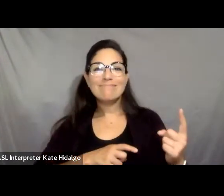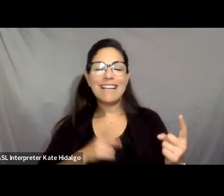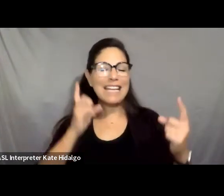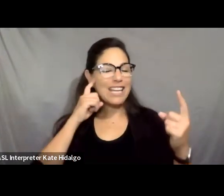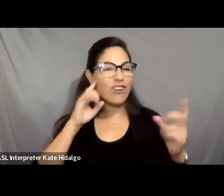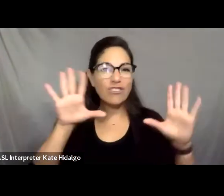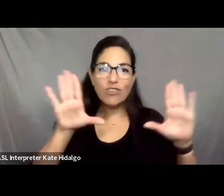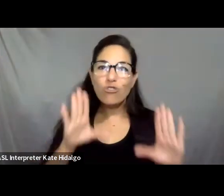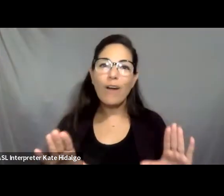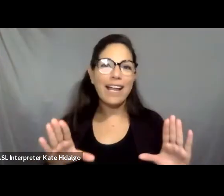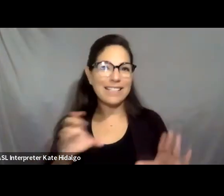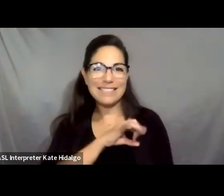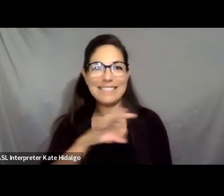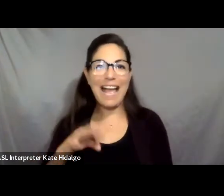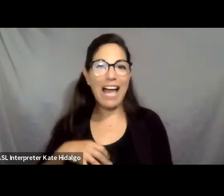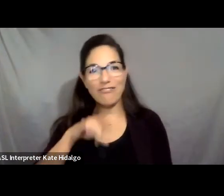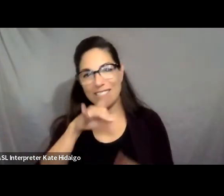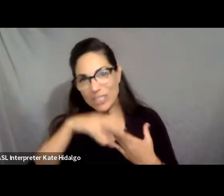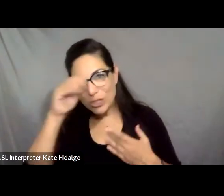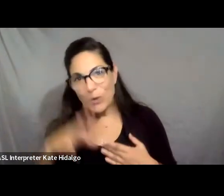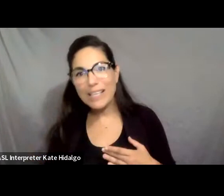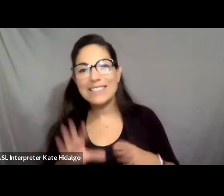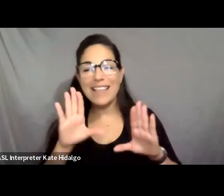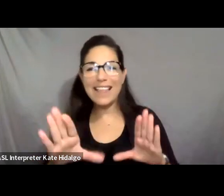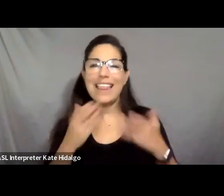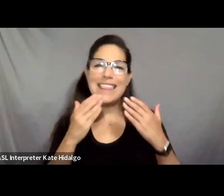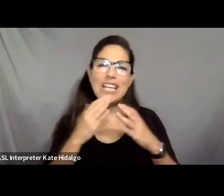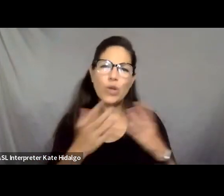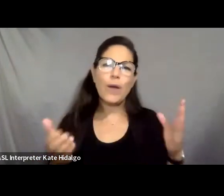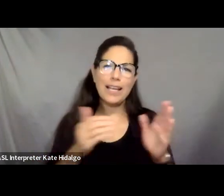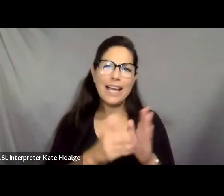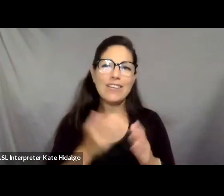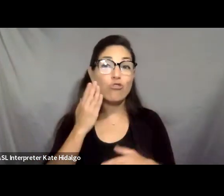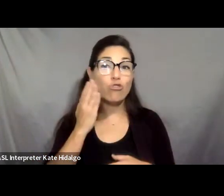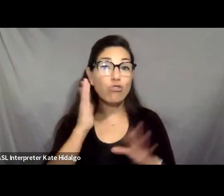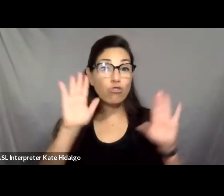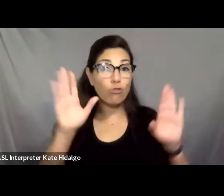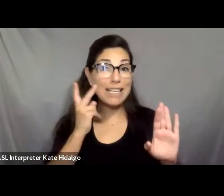their kids are often doing. So thank you again, and great to see you all. Thank you.